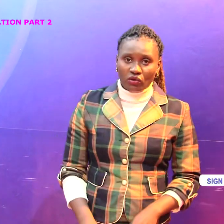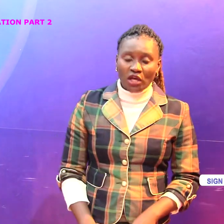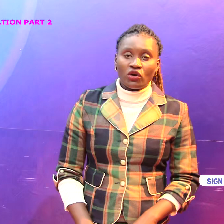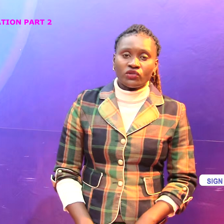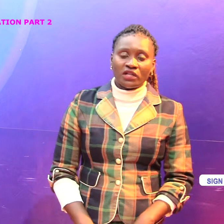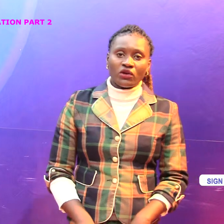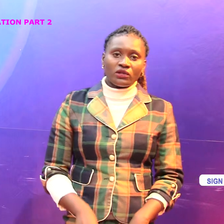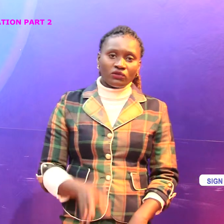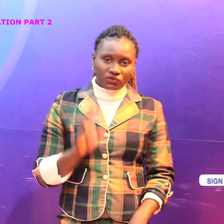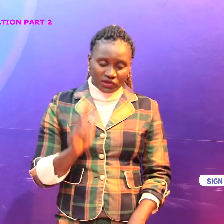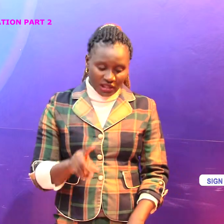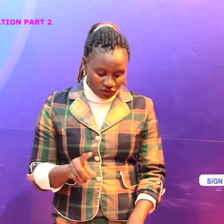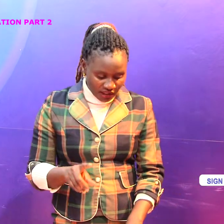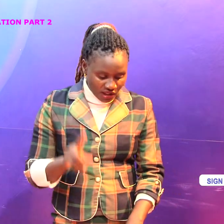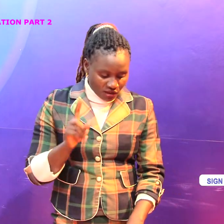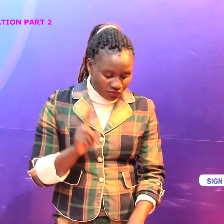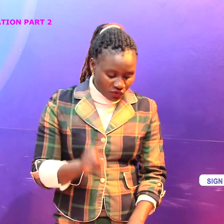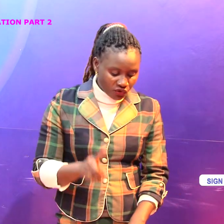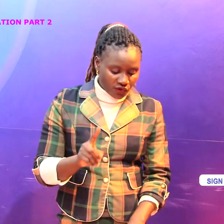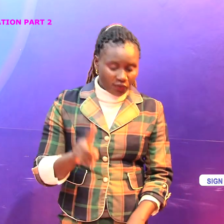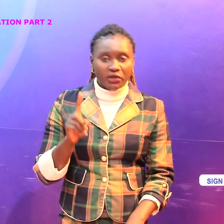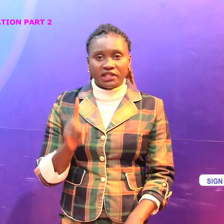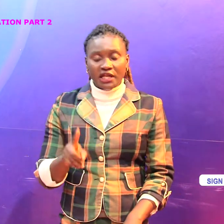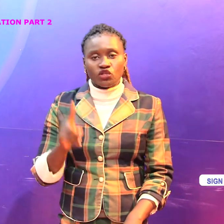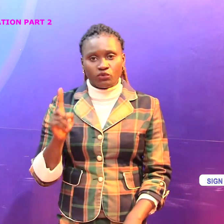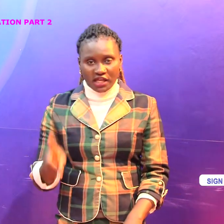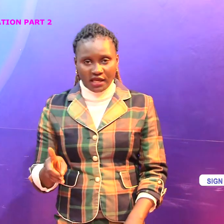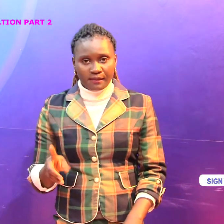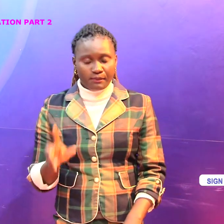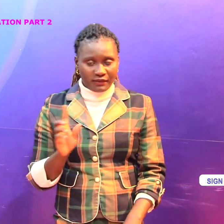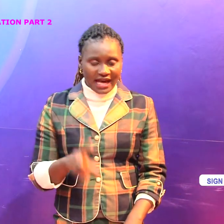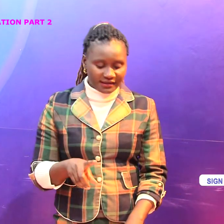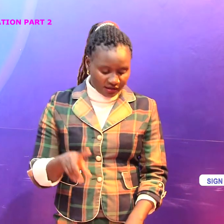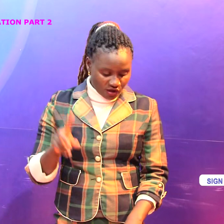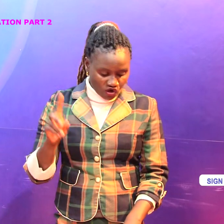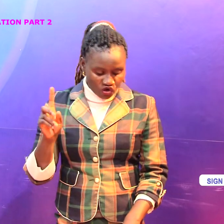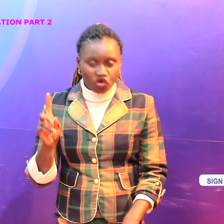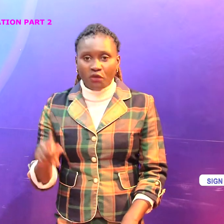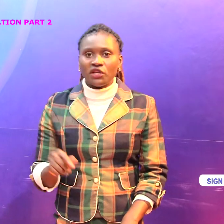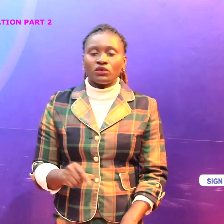We are going to check on the use of pretend to be plus nominal.